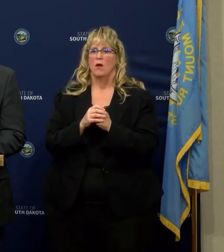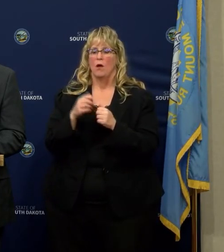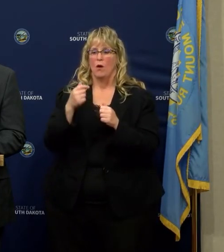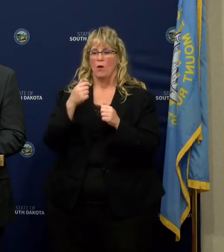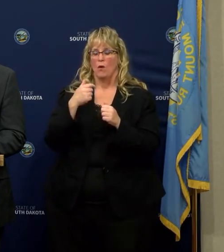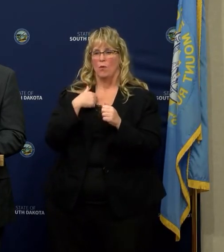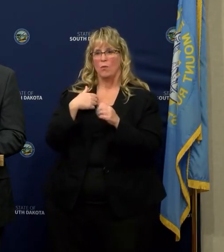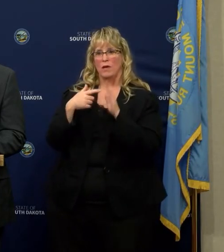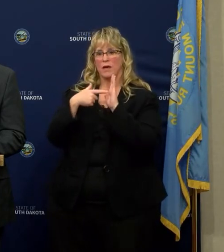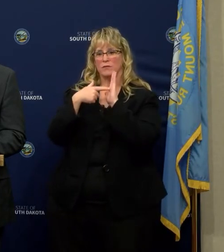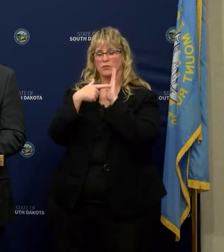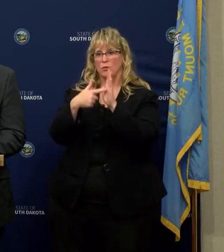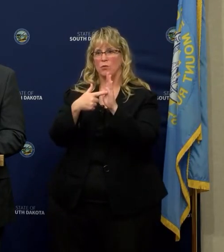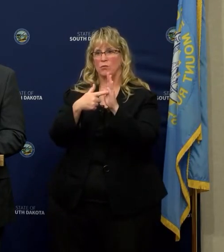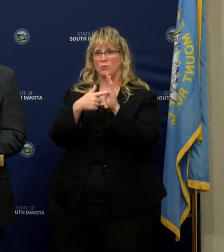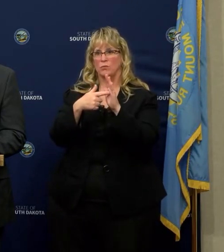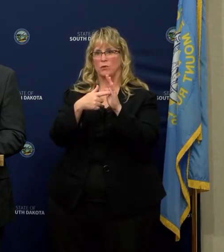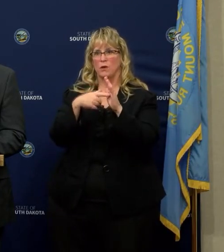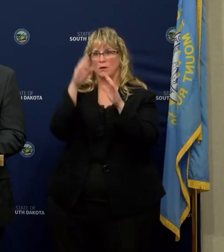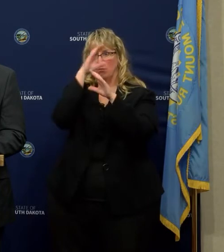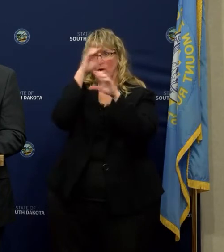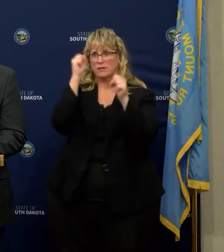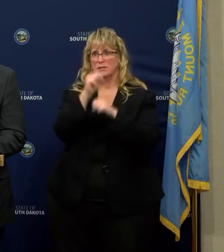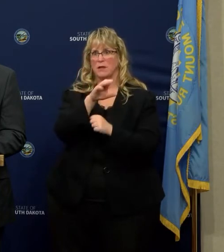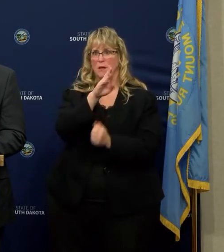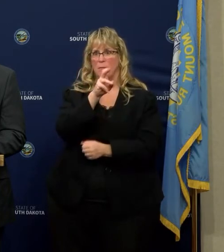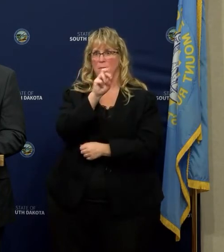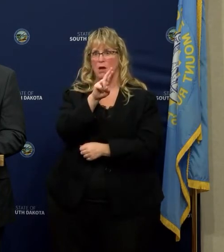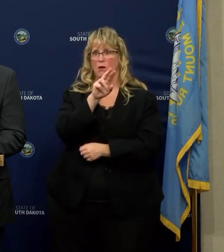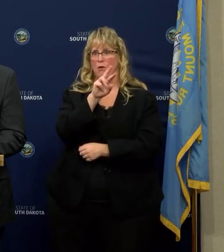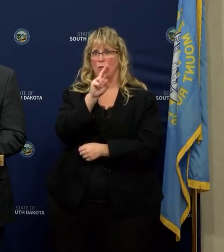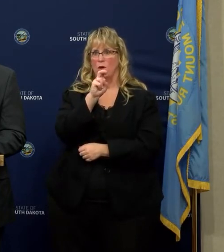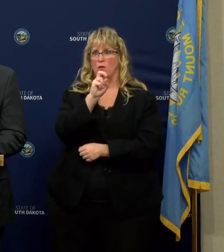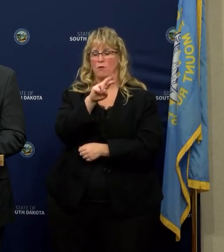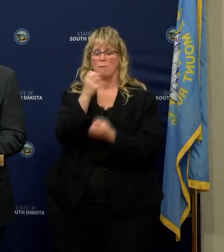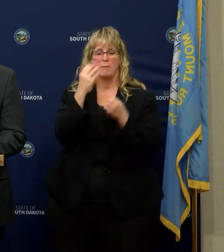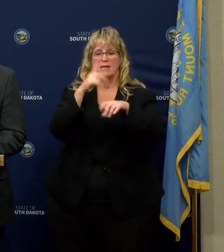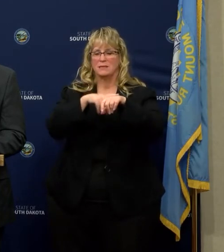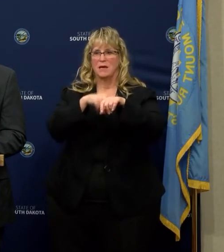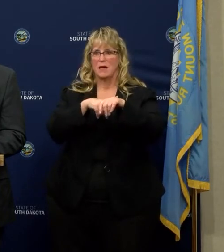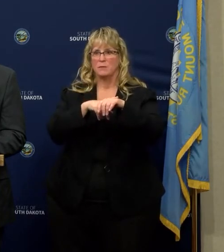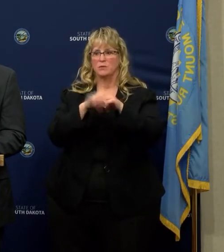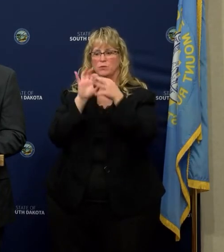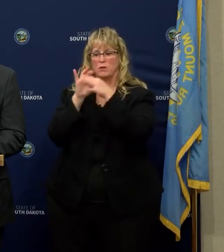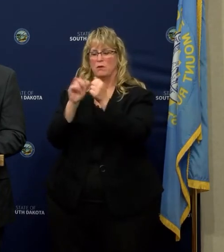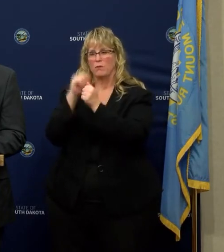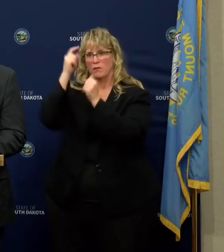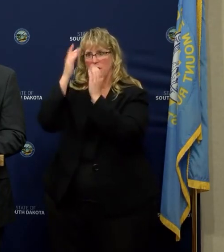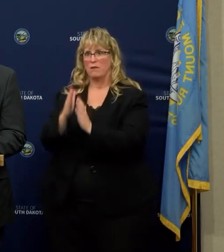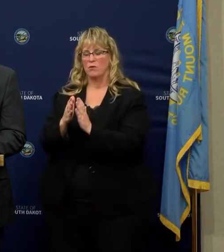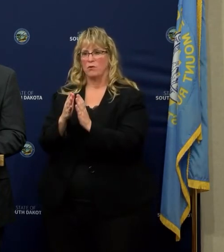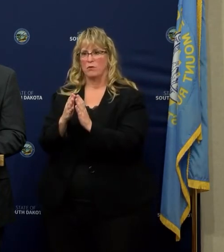and the state of South Dakota to President Bear Runner a number of times. We did have